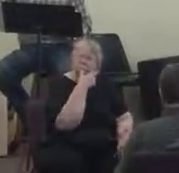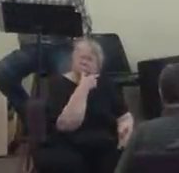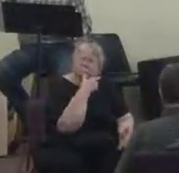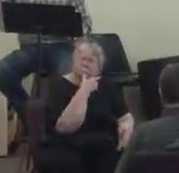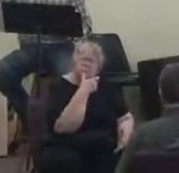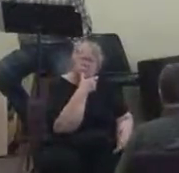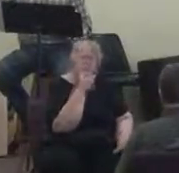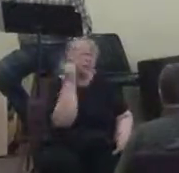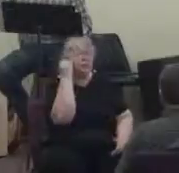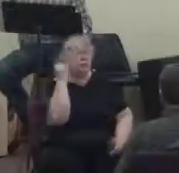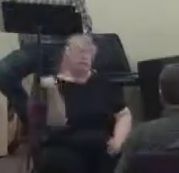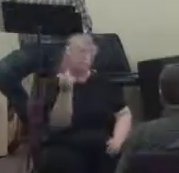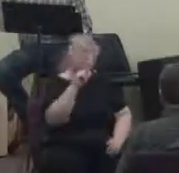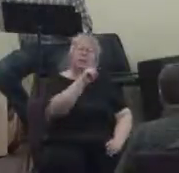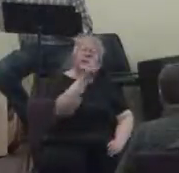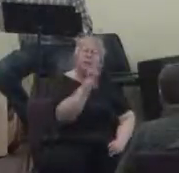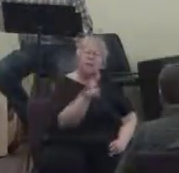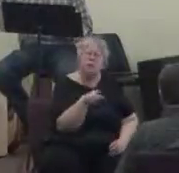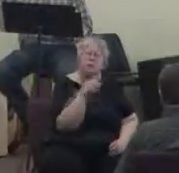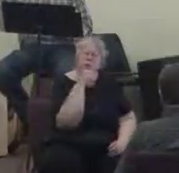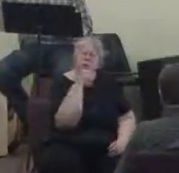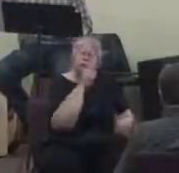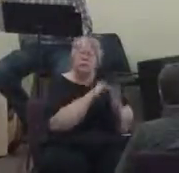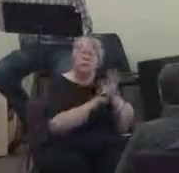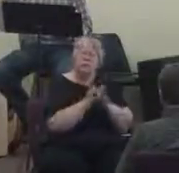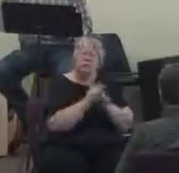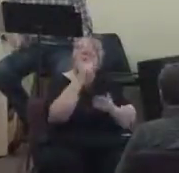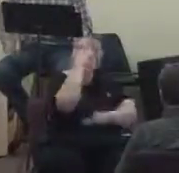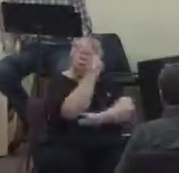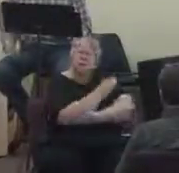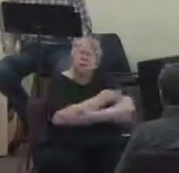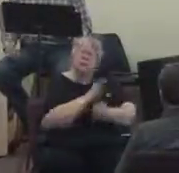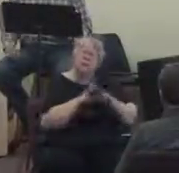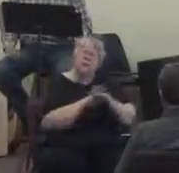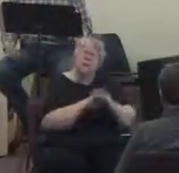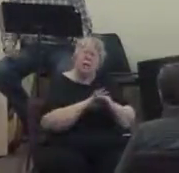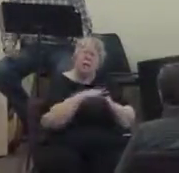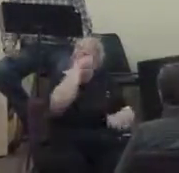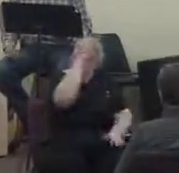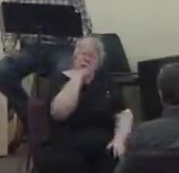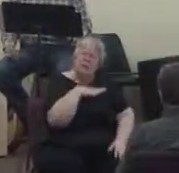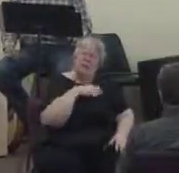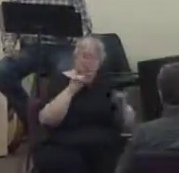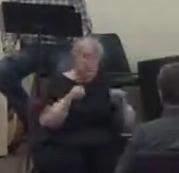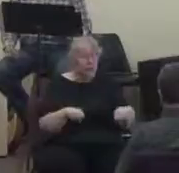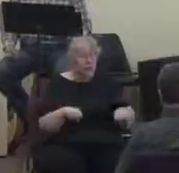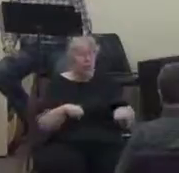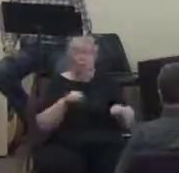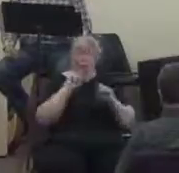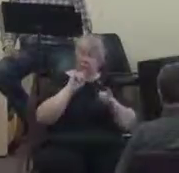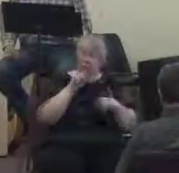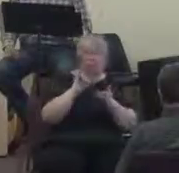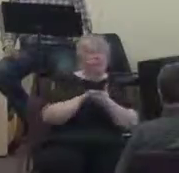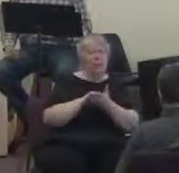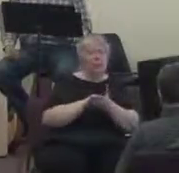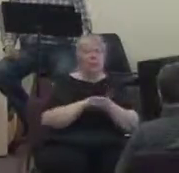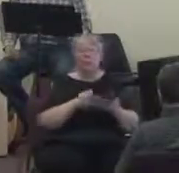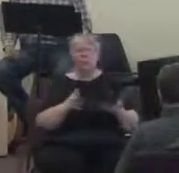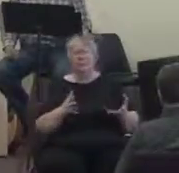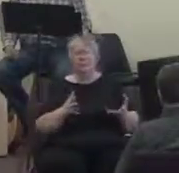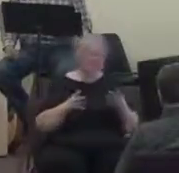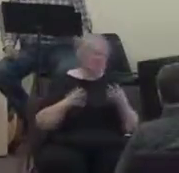you, who is Jesus, who's the Son of Man, could you answer that question, or you would stammer and stutter and